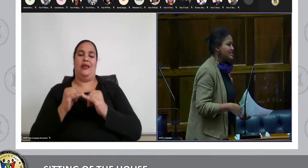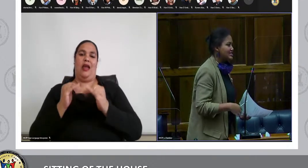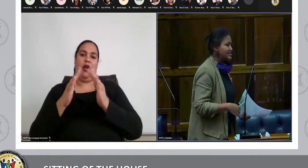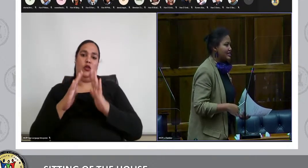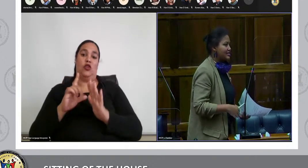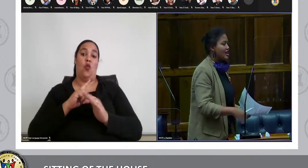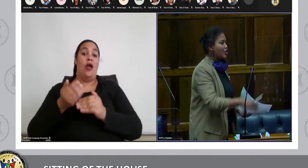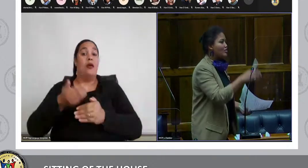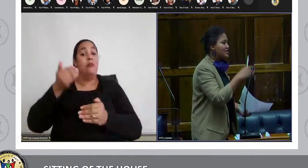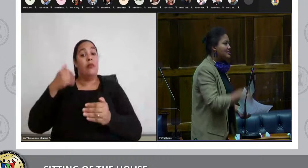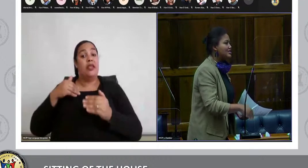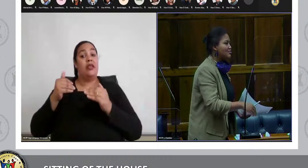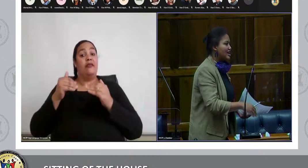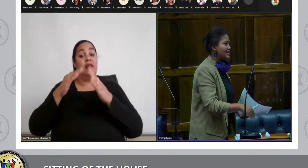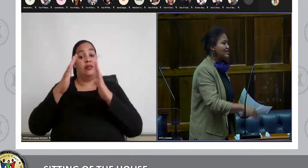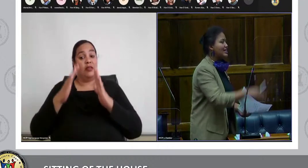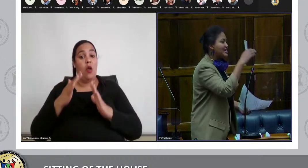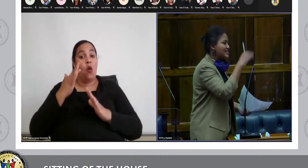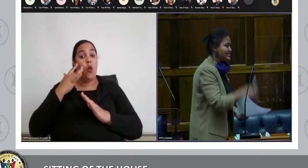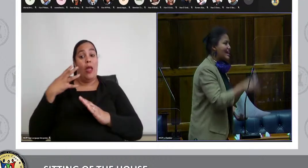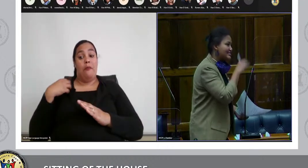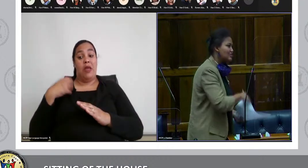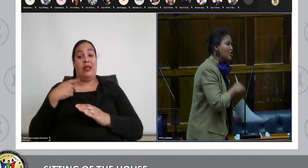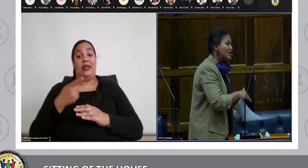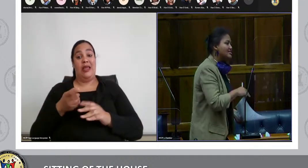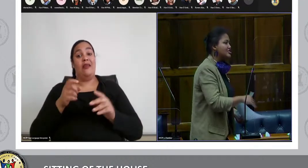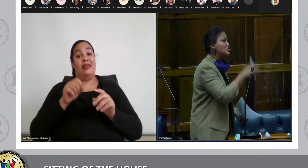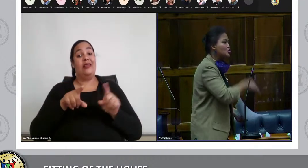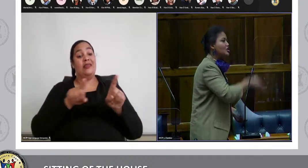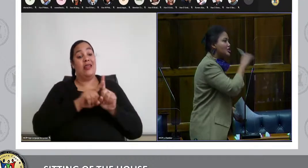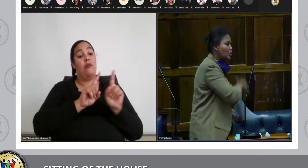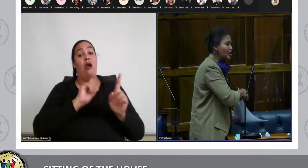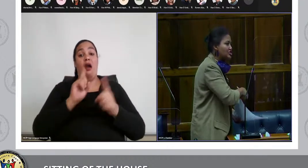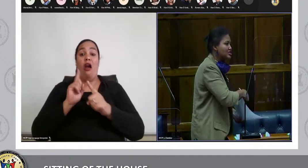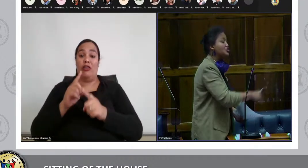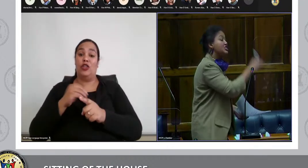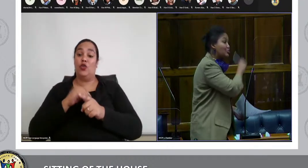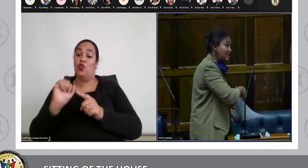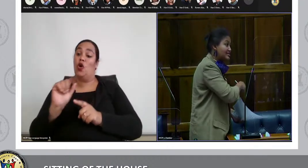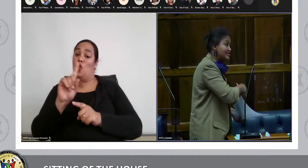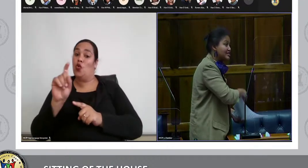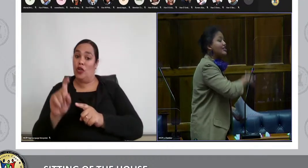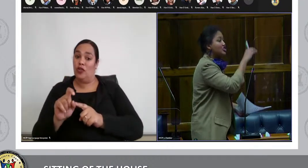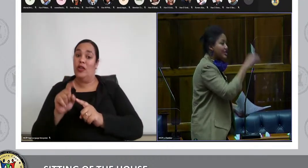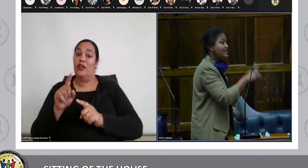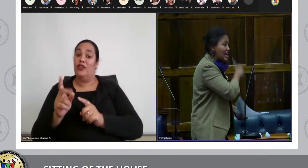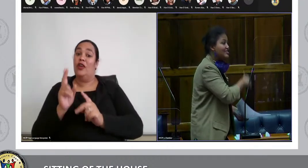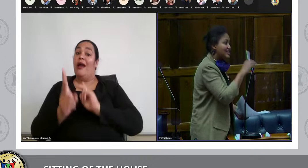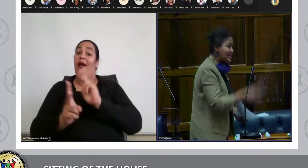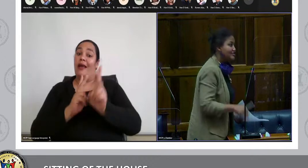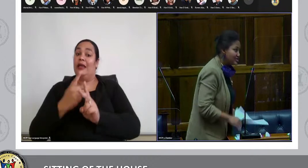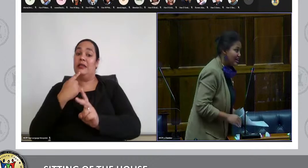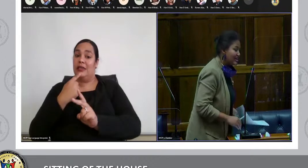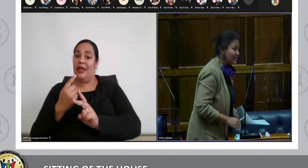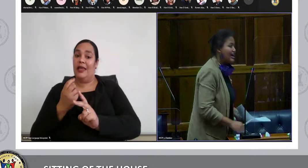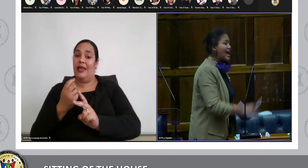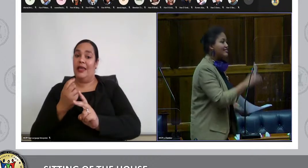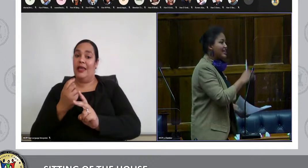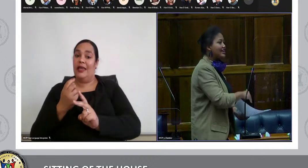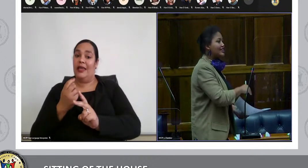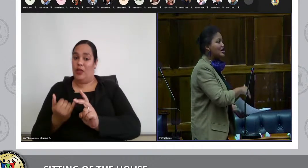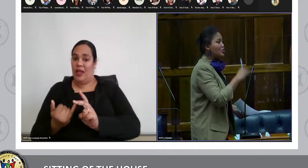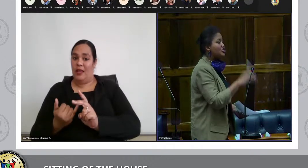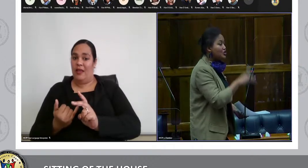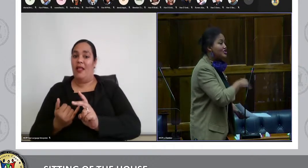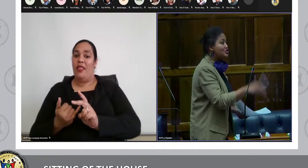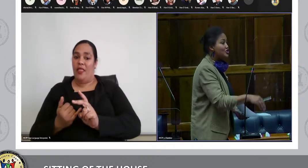in the previous sitting, when Minister Mania gave the exact same answers to her questions, which she repeats, he gave it again today.